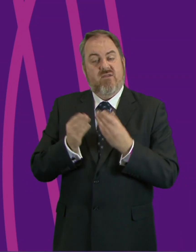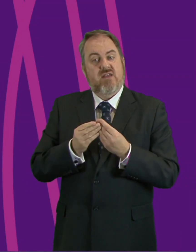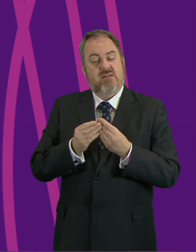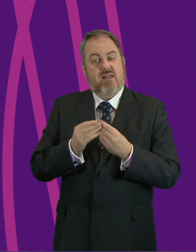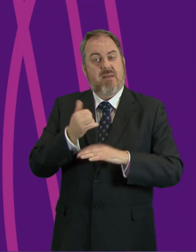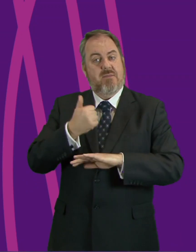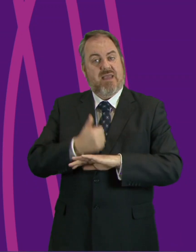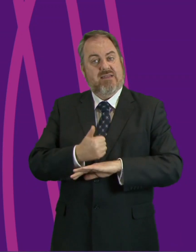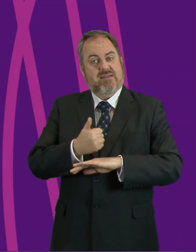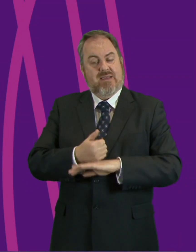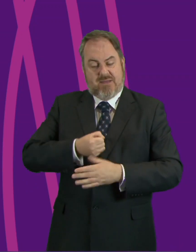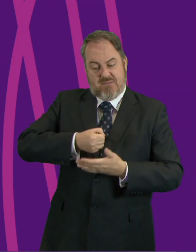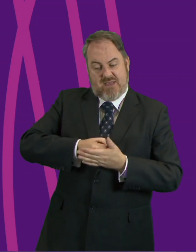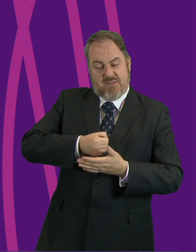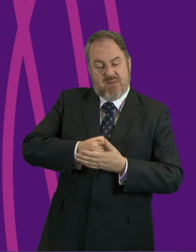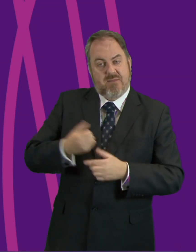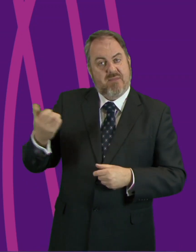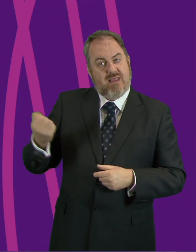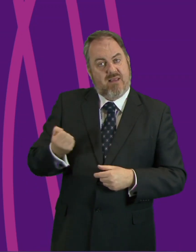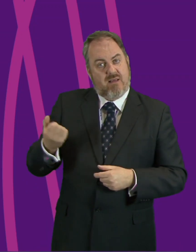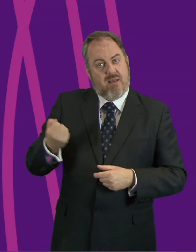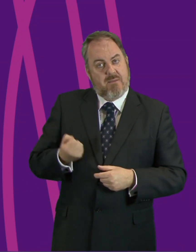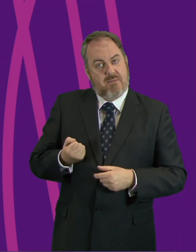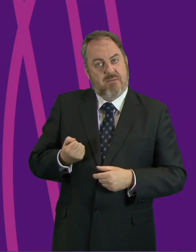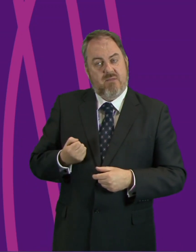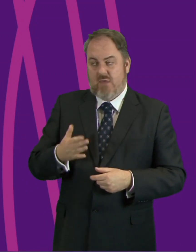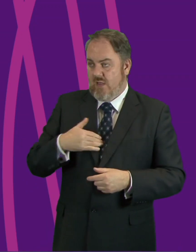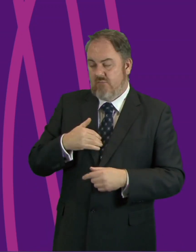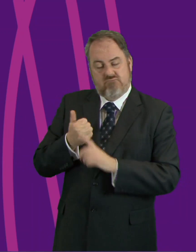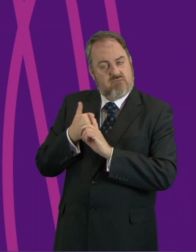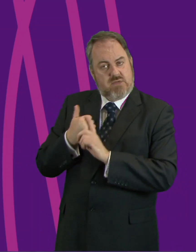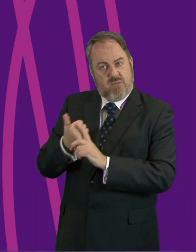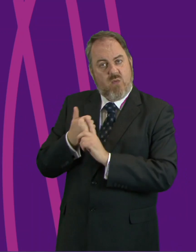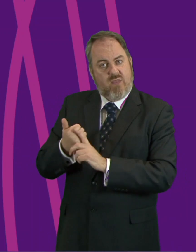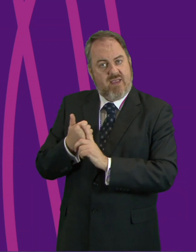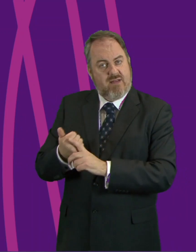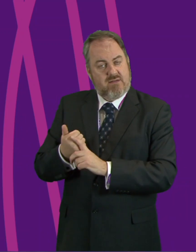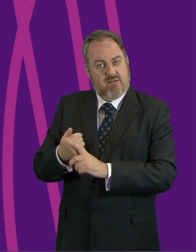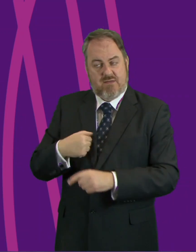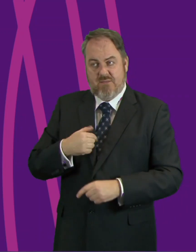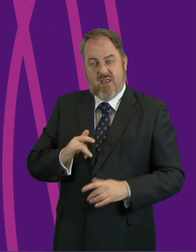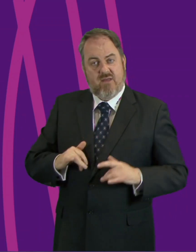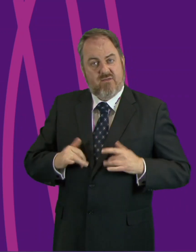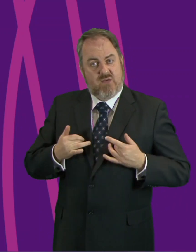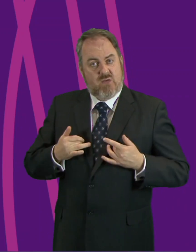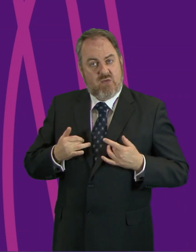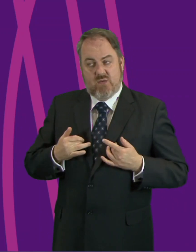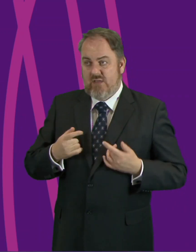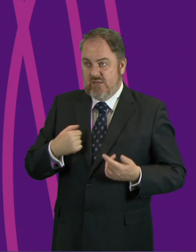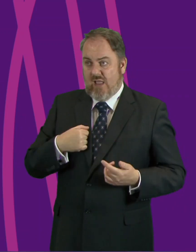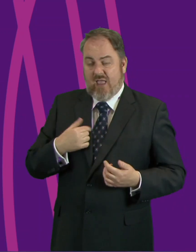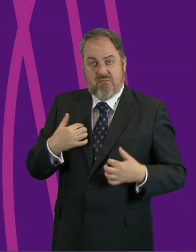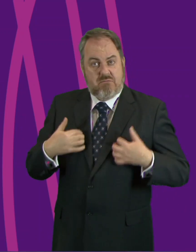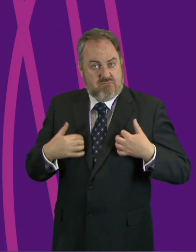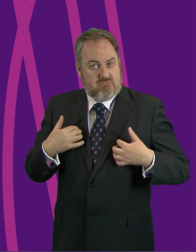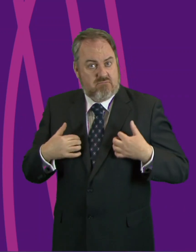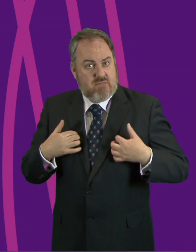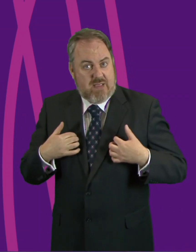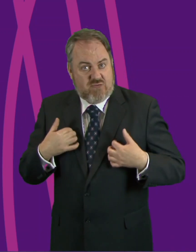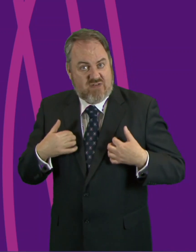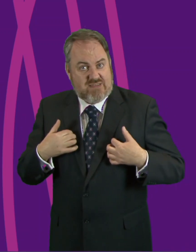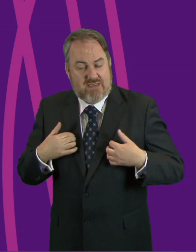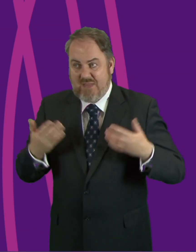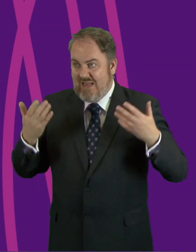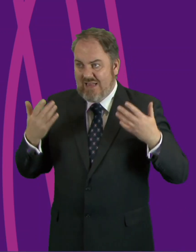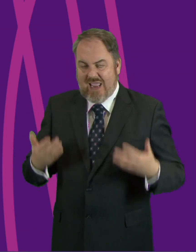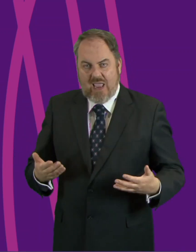on record as saying my support for that, my position on that has gone from keen interest in exploring it to what I would describe